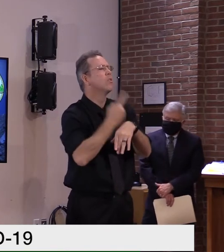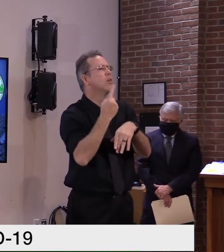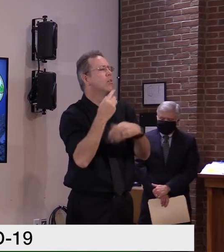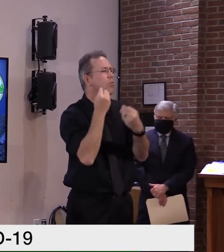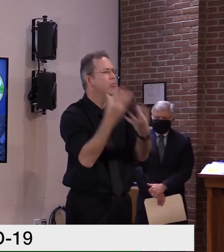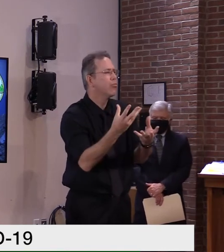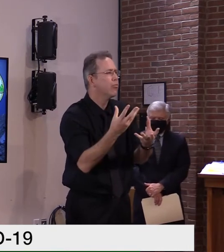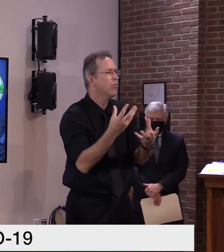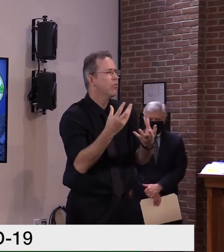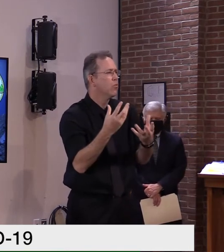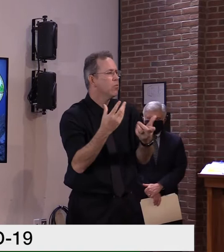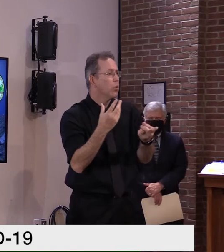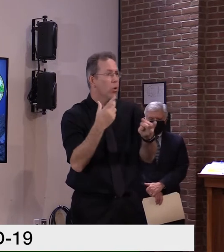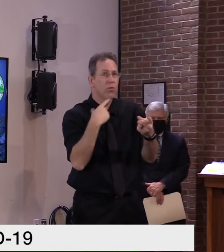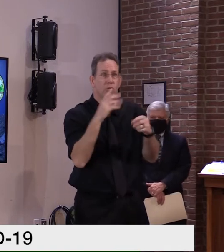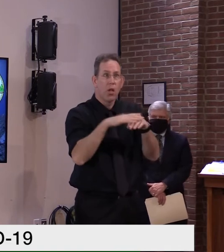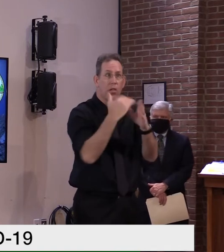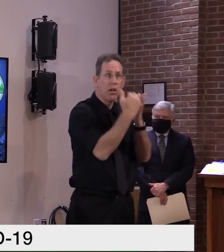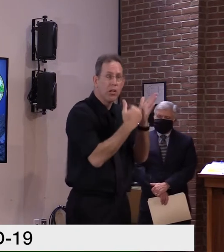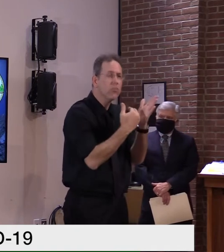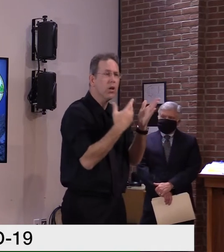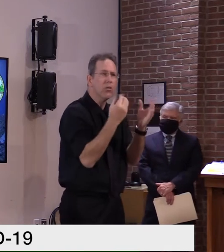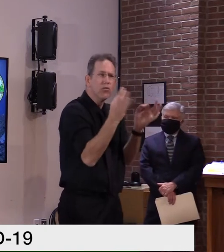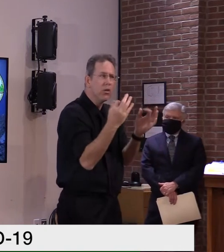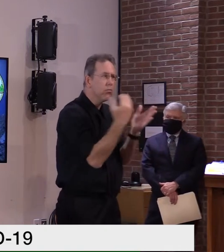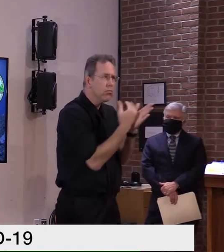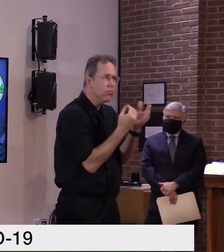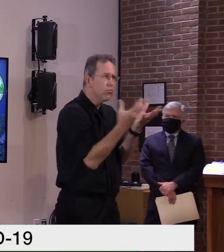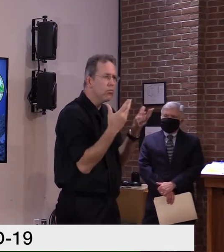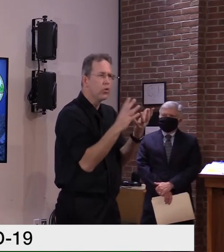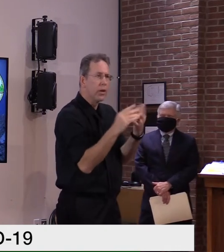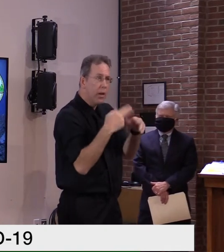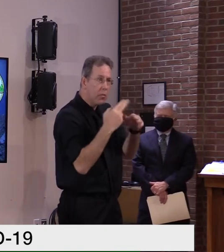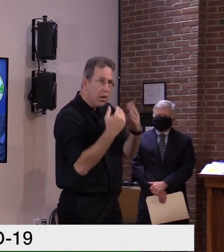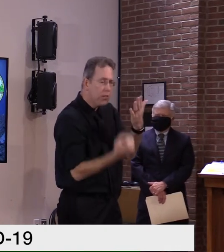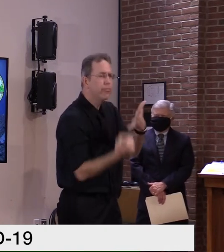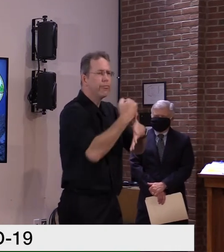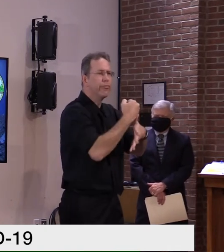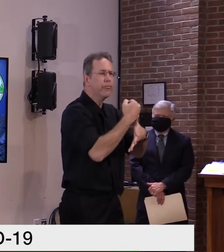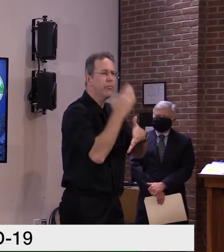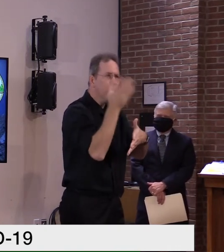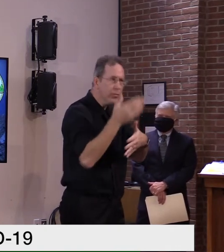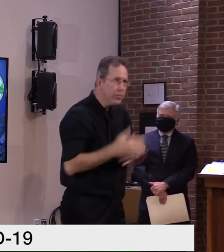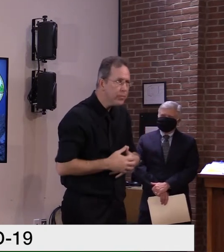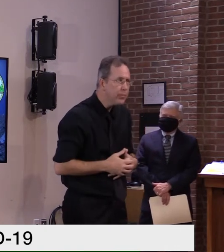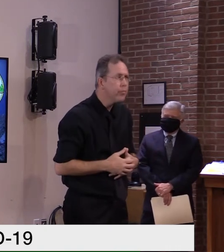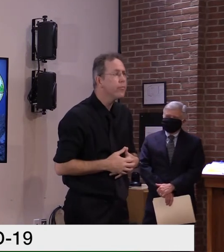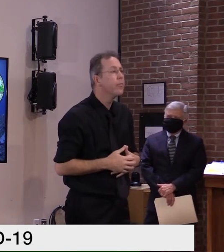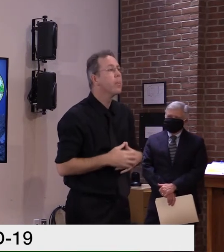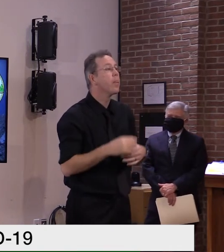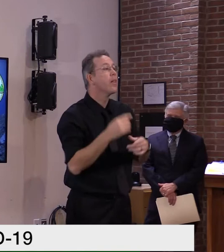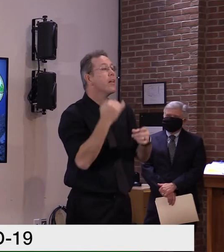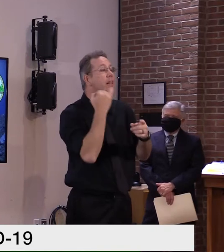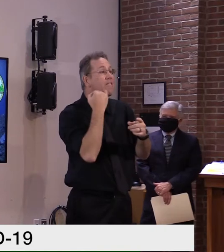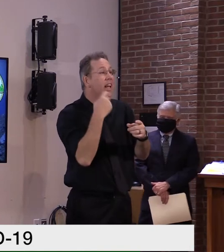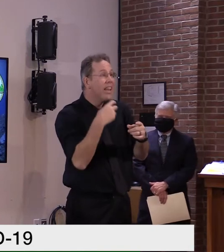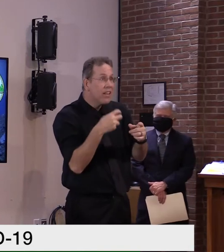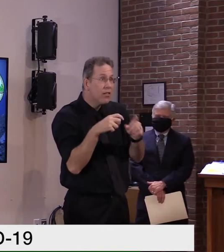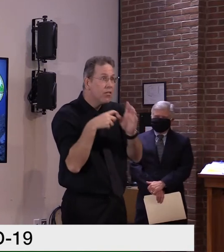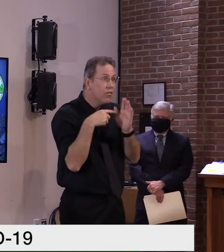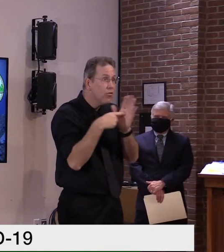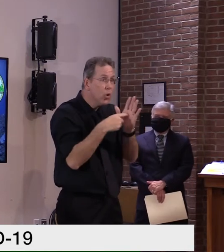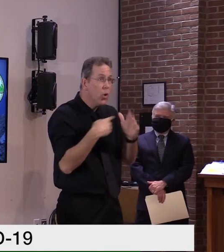list, and we'll make sure it happens so you get a call. Even if I have to drive all the samples myself from Barrie to the health